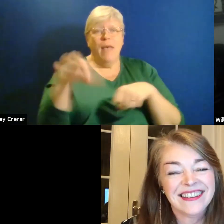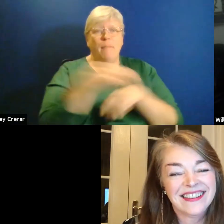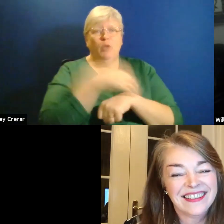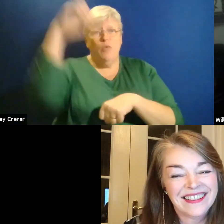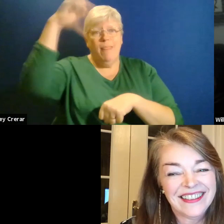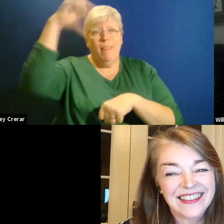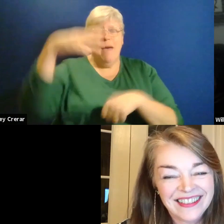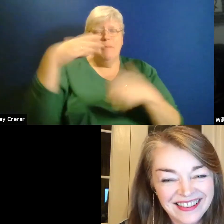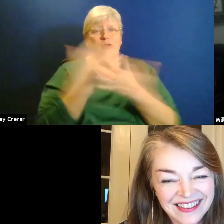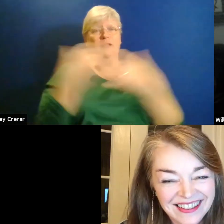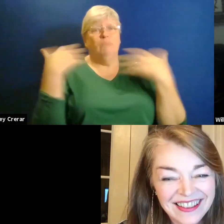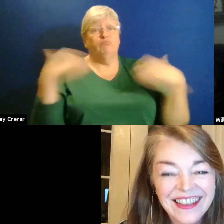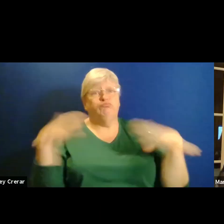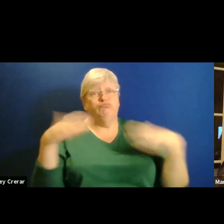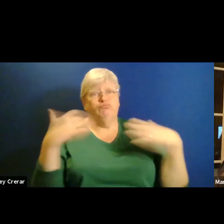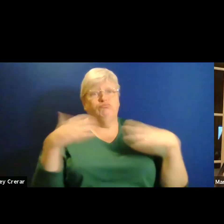take us home, Marka.